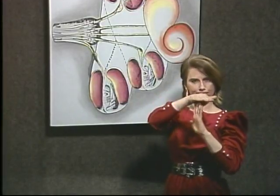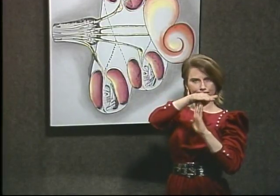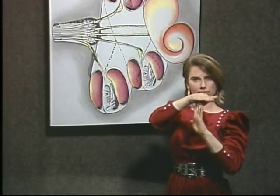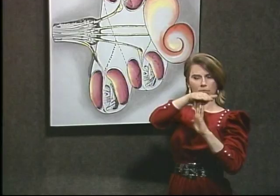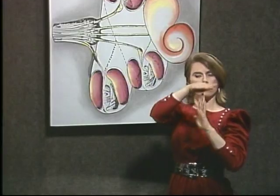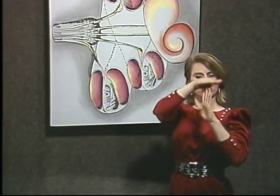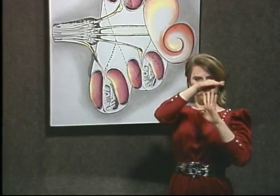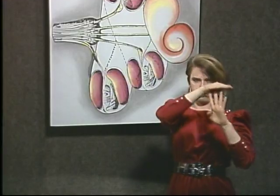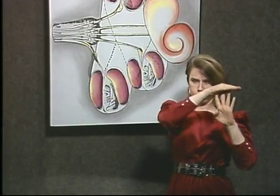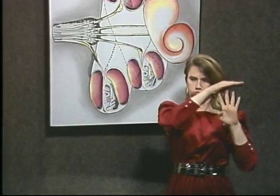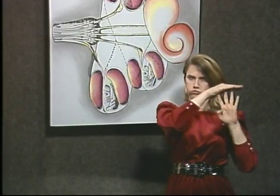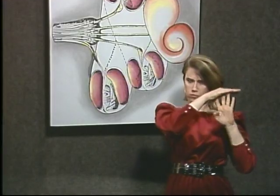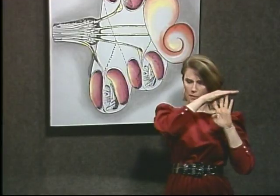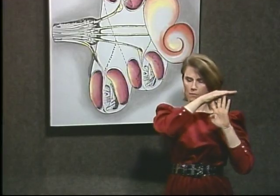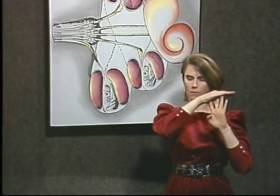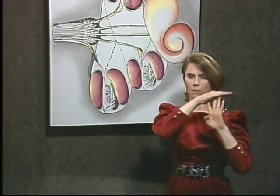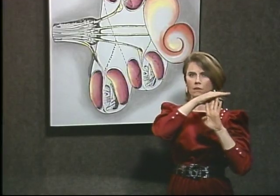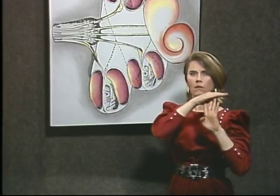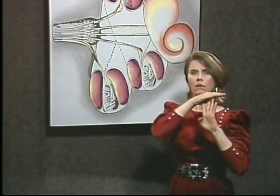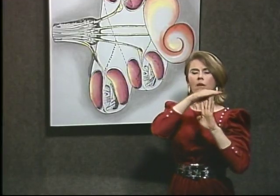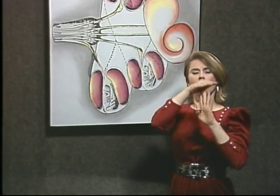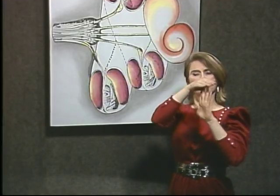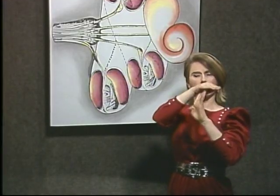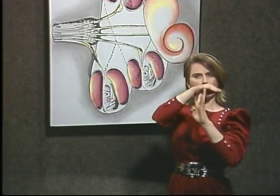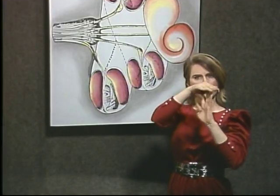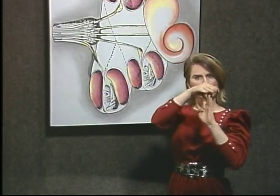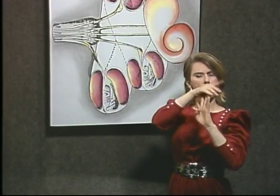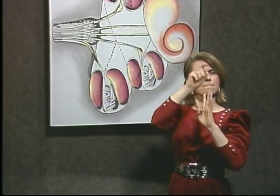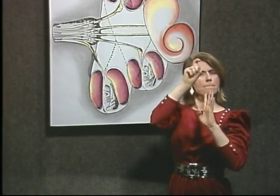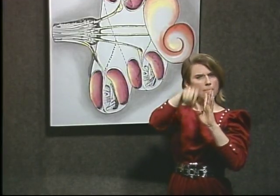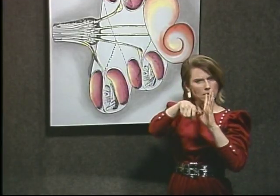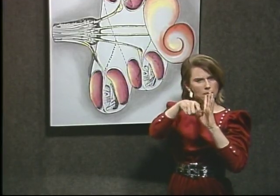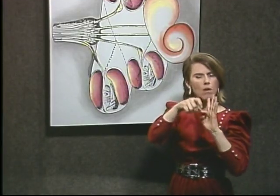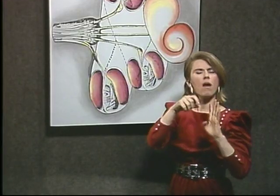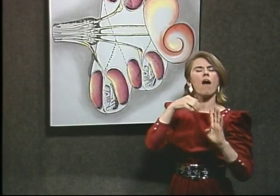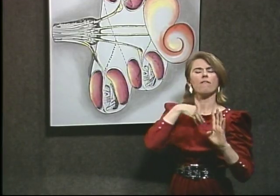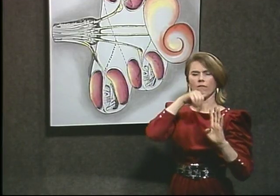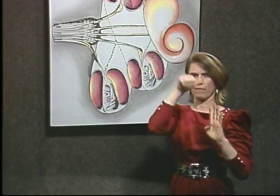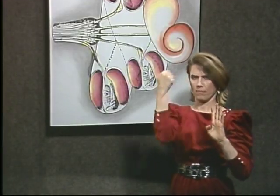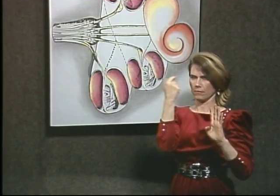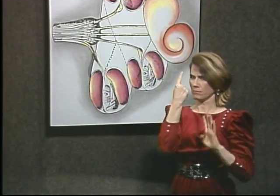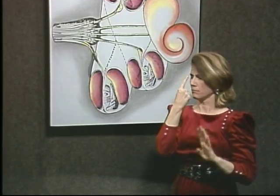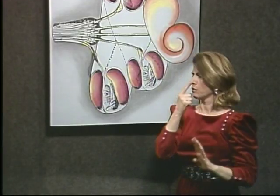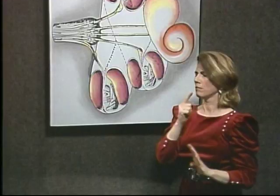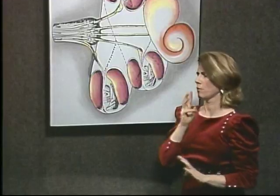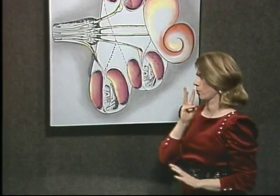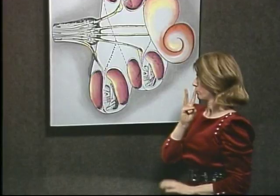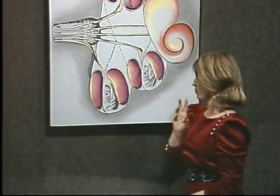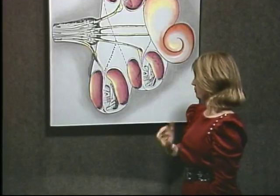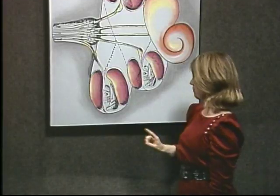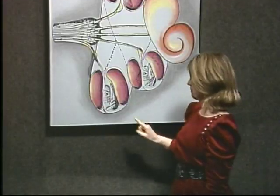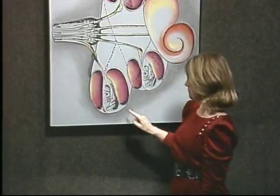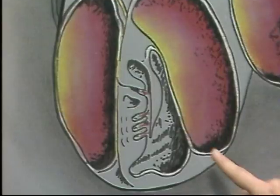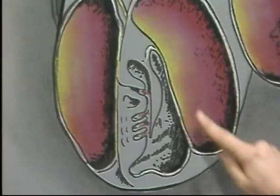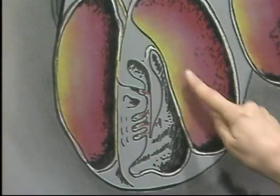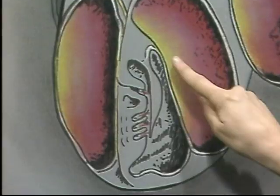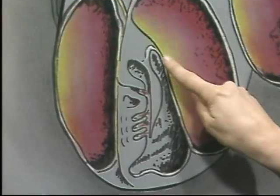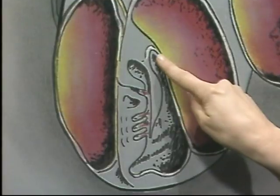This is the area where the hair cells are nearby the auditory nerve fibers and need